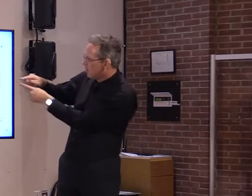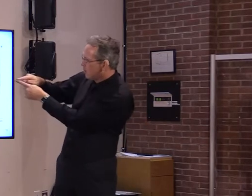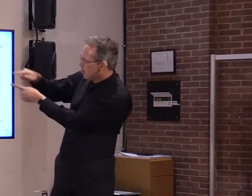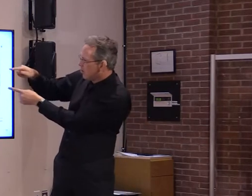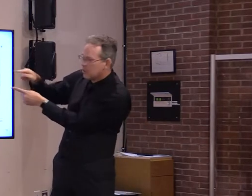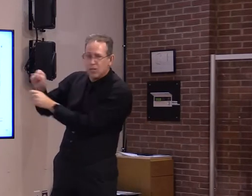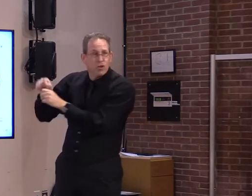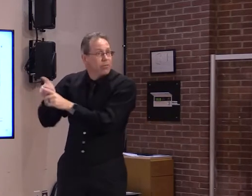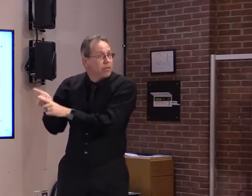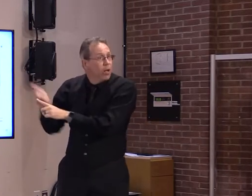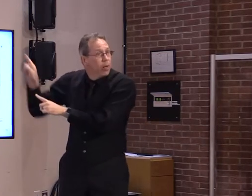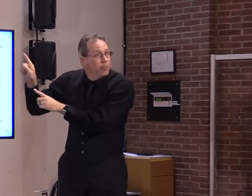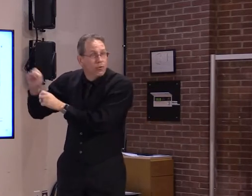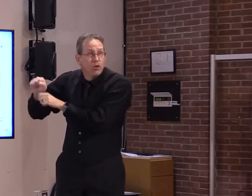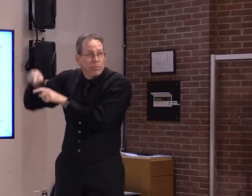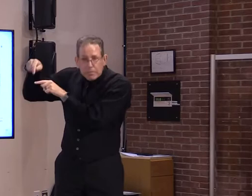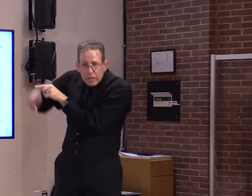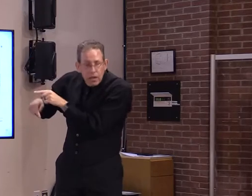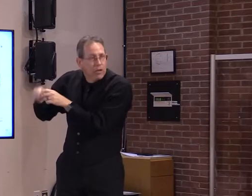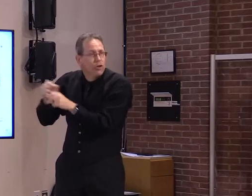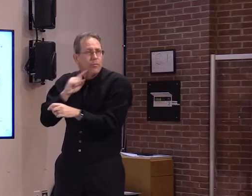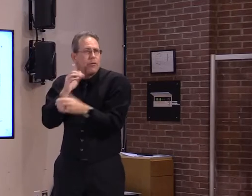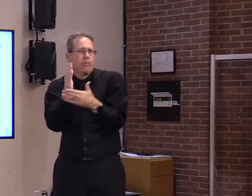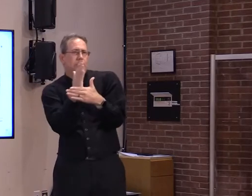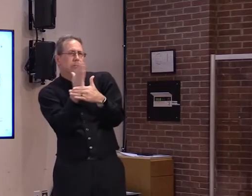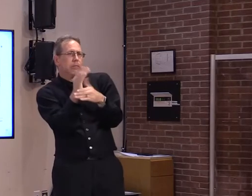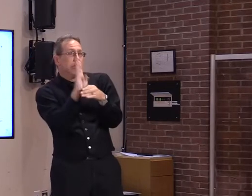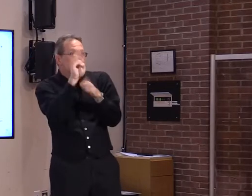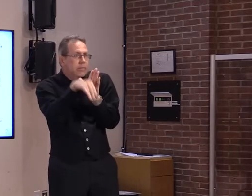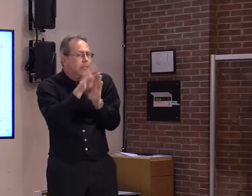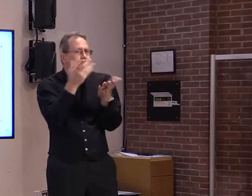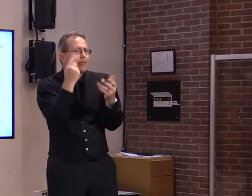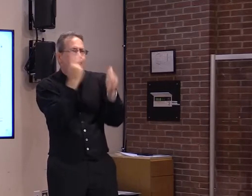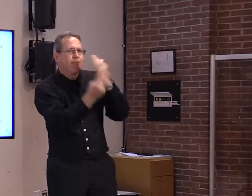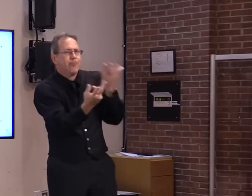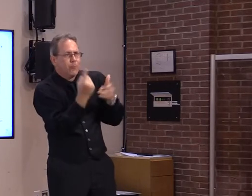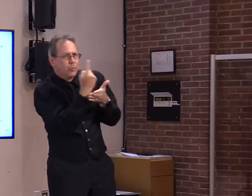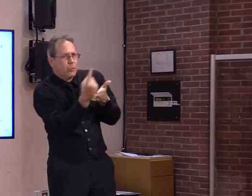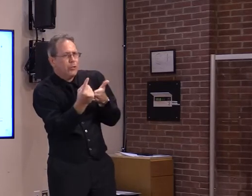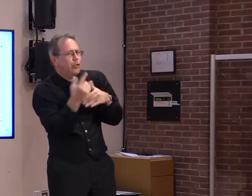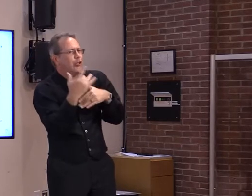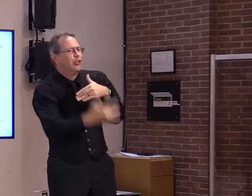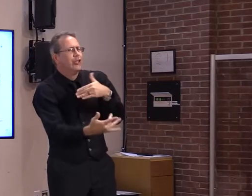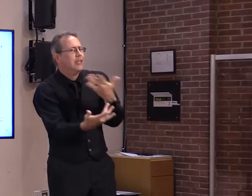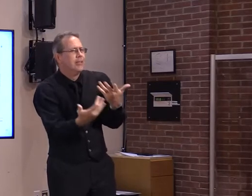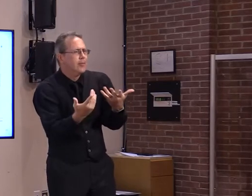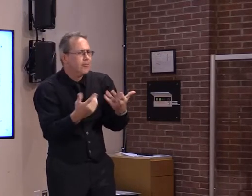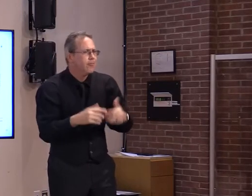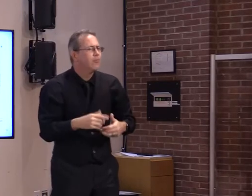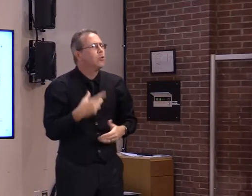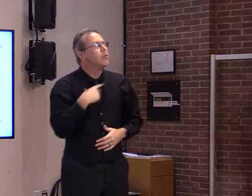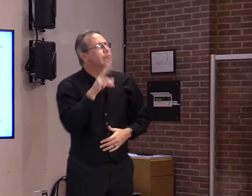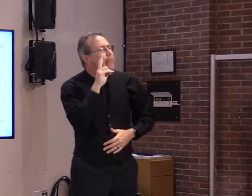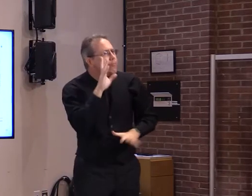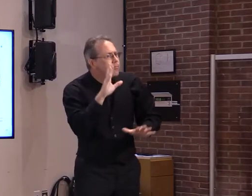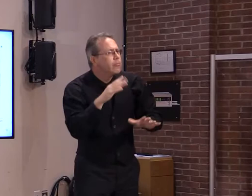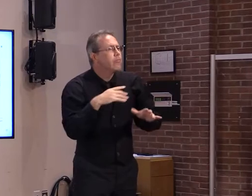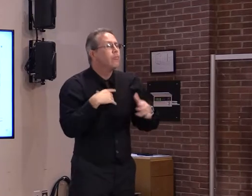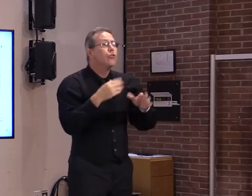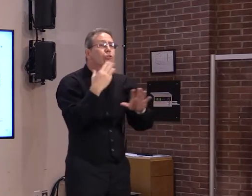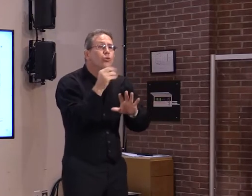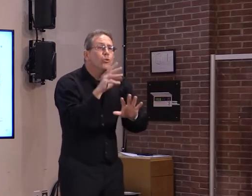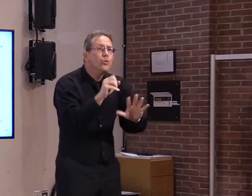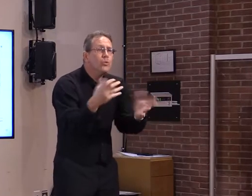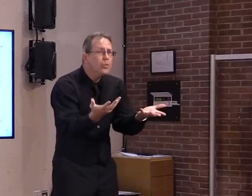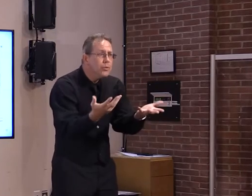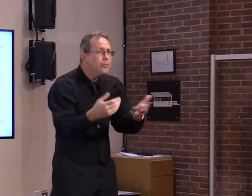for Vermont, we'll just need a little bit more information about our trends. Again, good news is that it's improving in the region